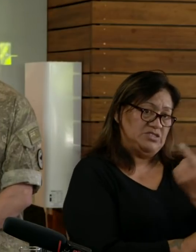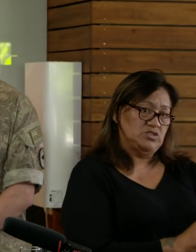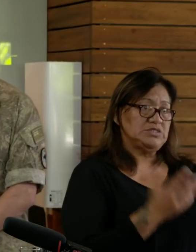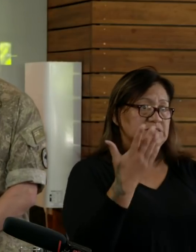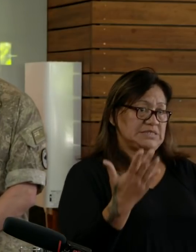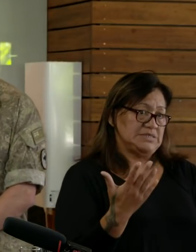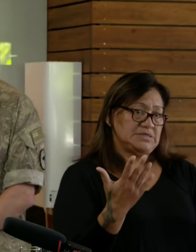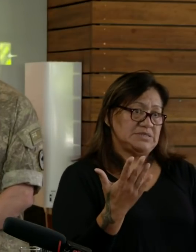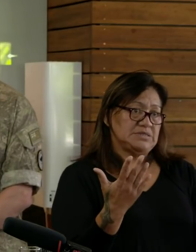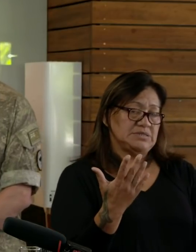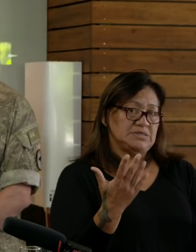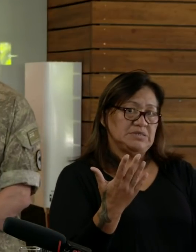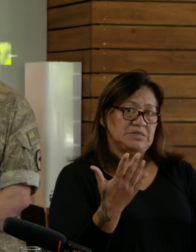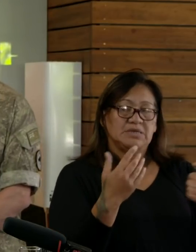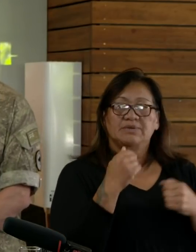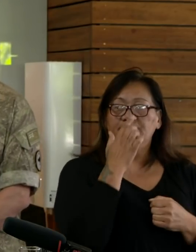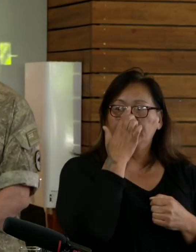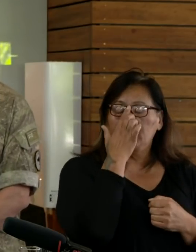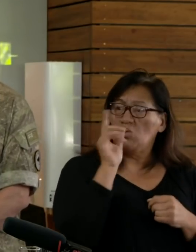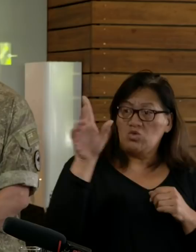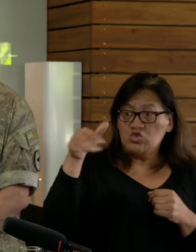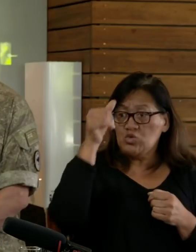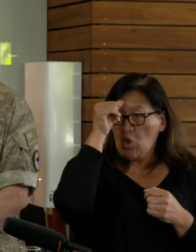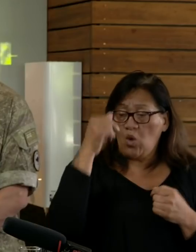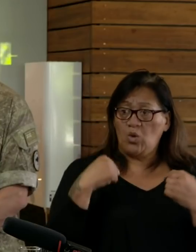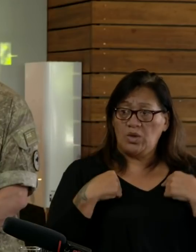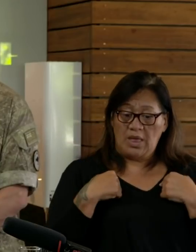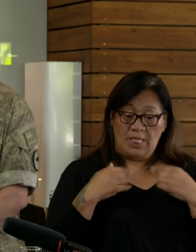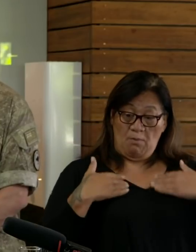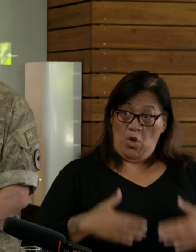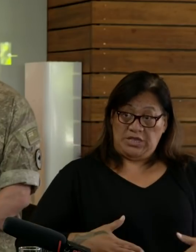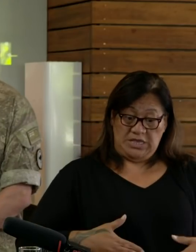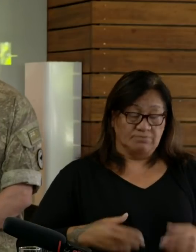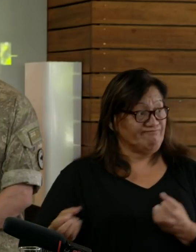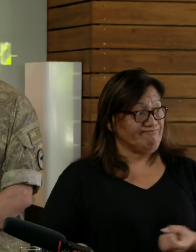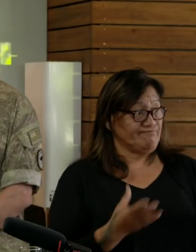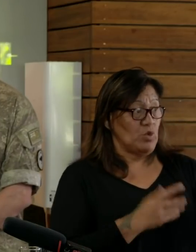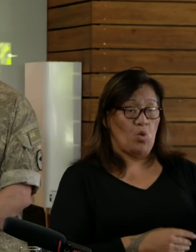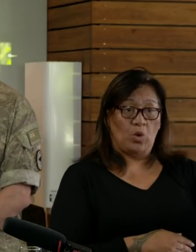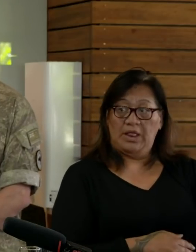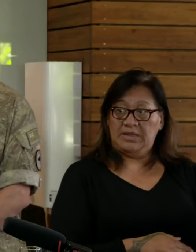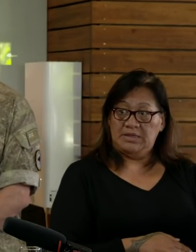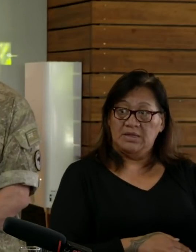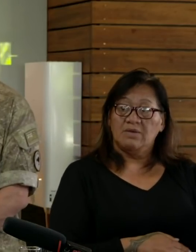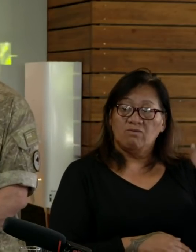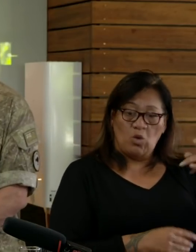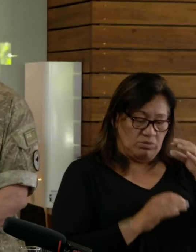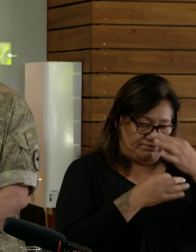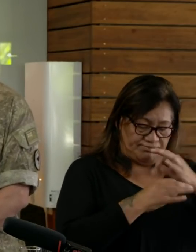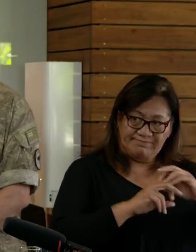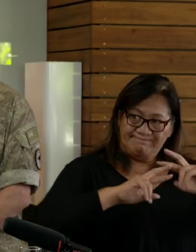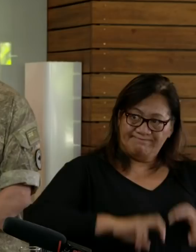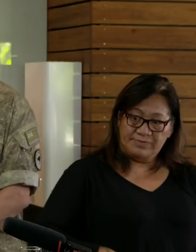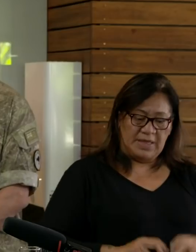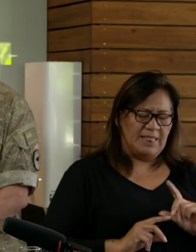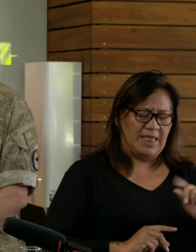6 that we've recovered. As you know, we will be transporting those 6 to Auckland for that process